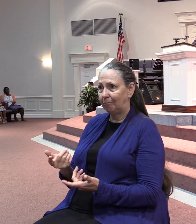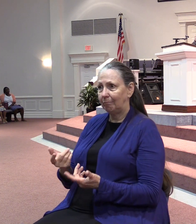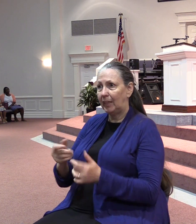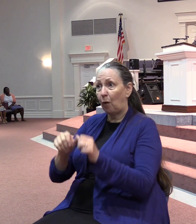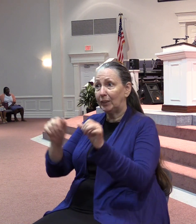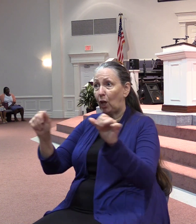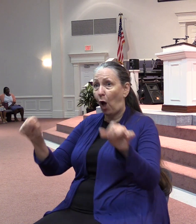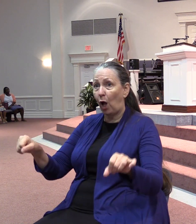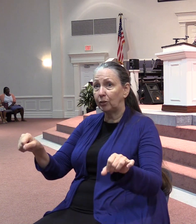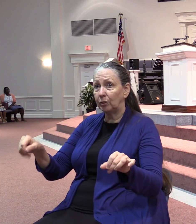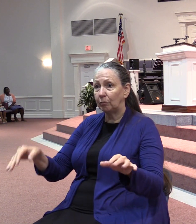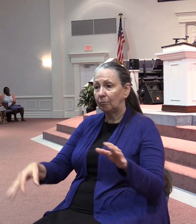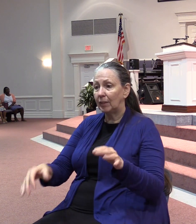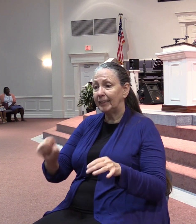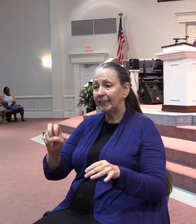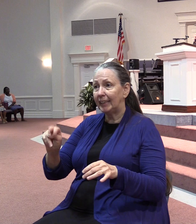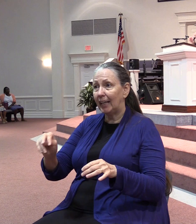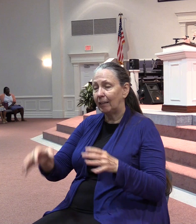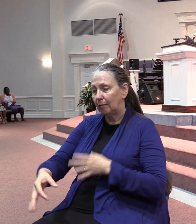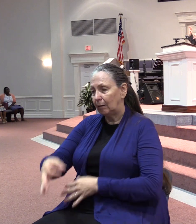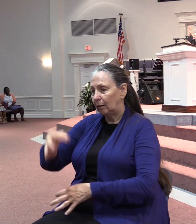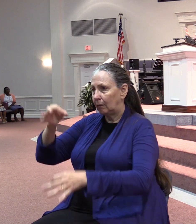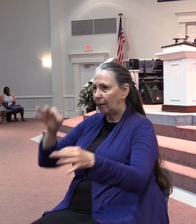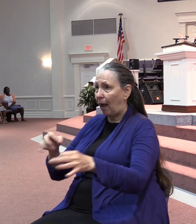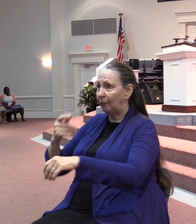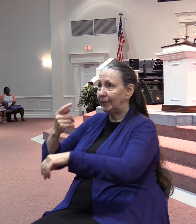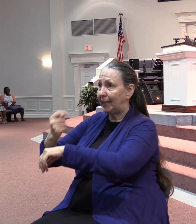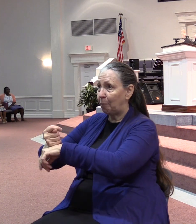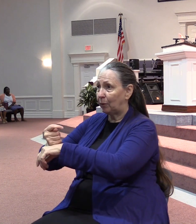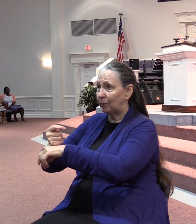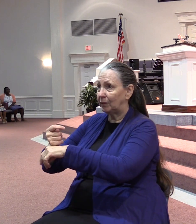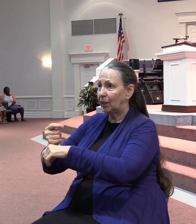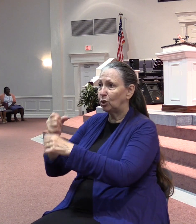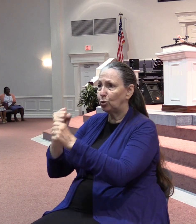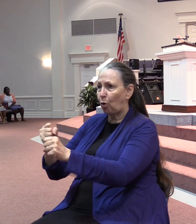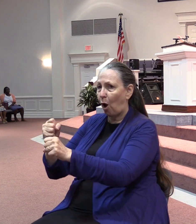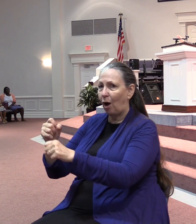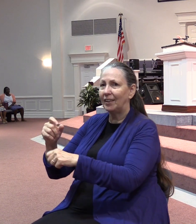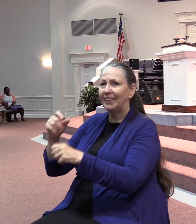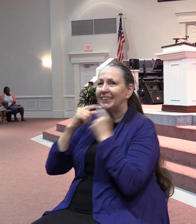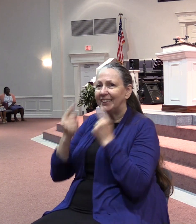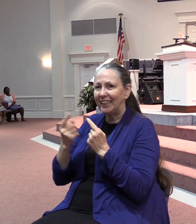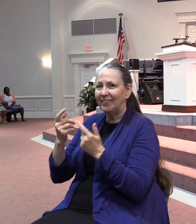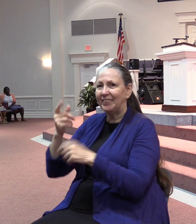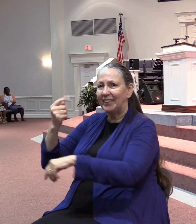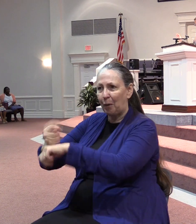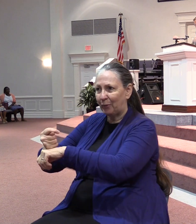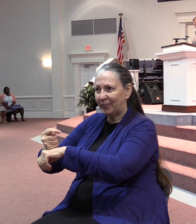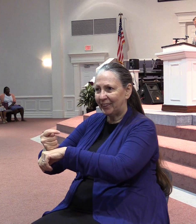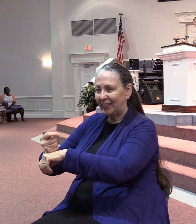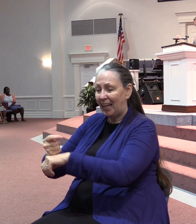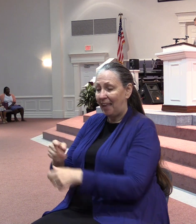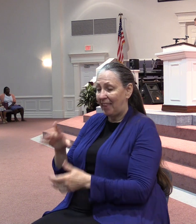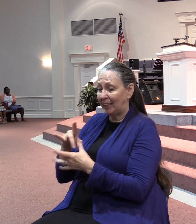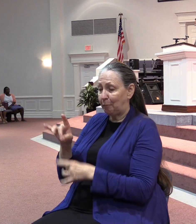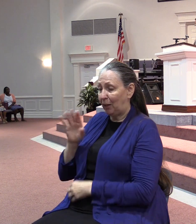altar, sin, to now building temples, stronghold. And that spirit and